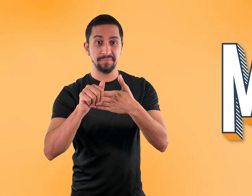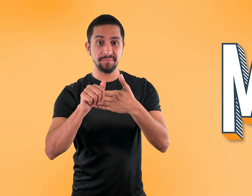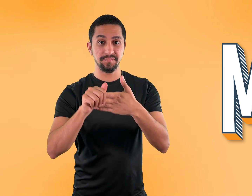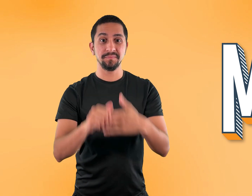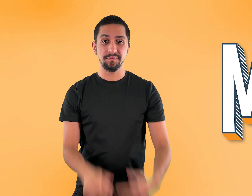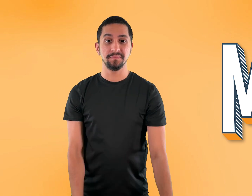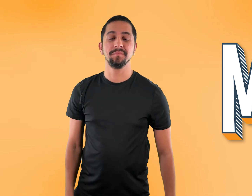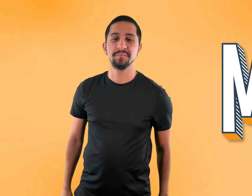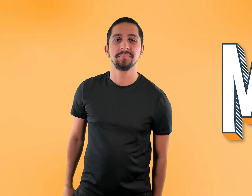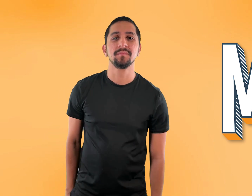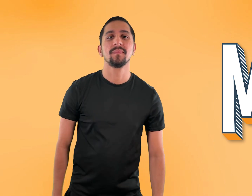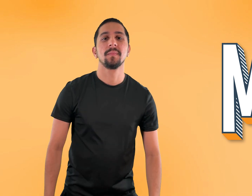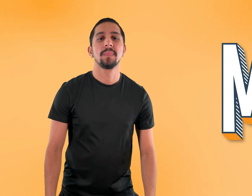flexible.